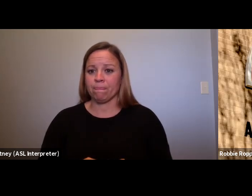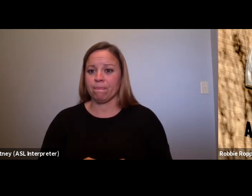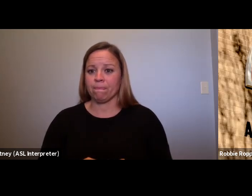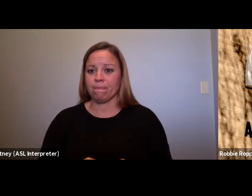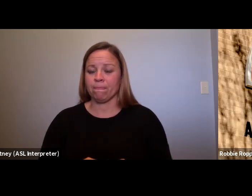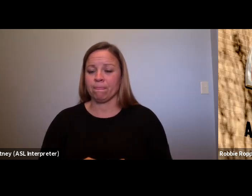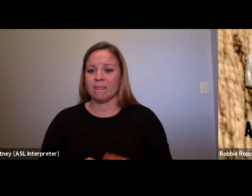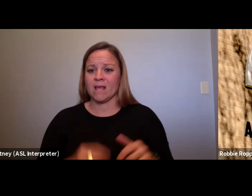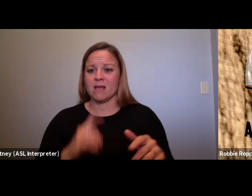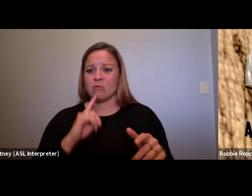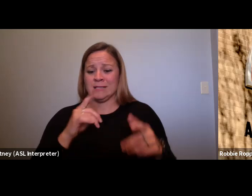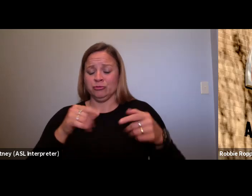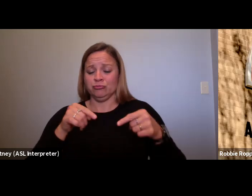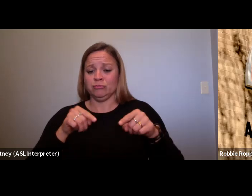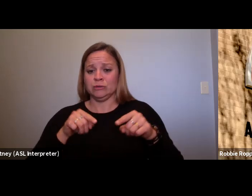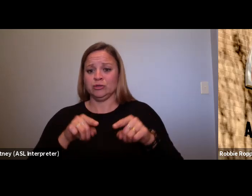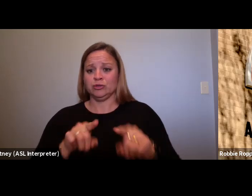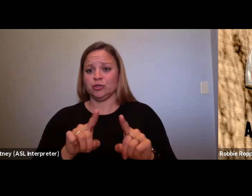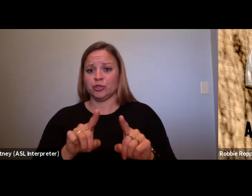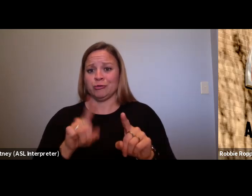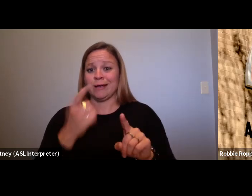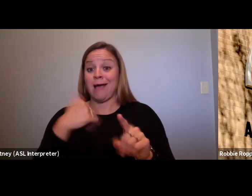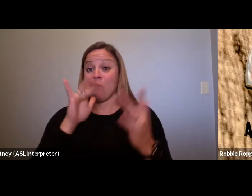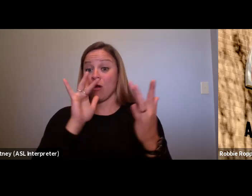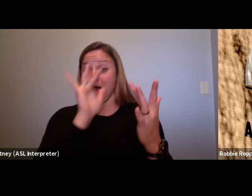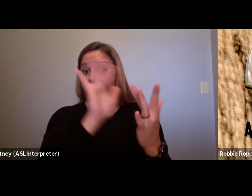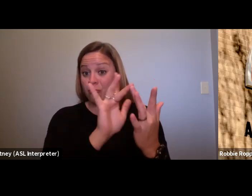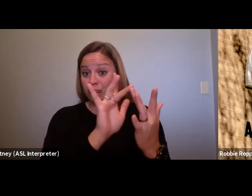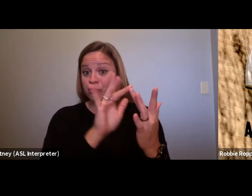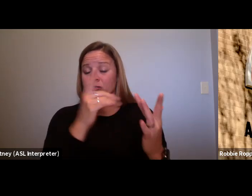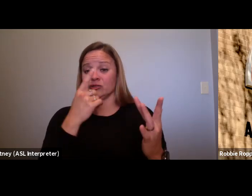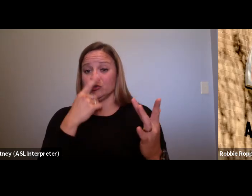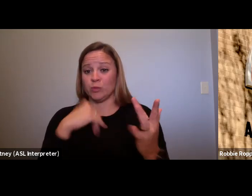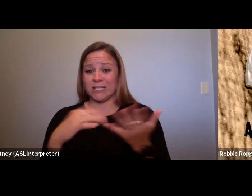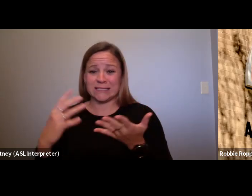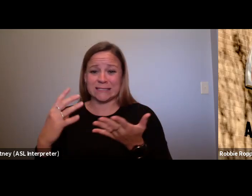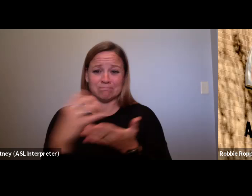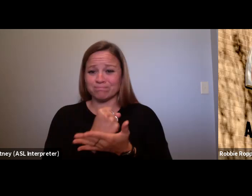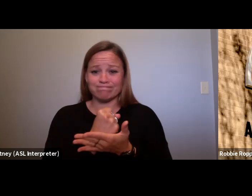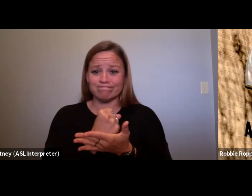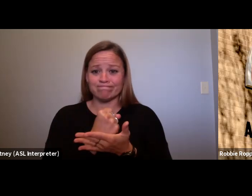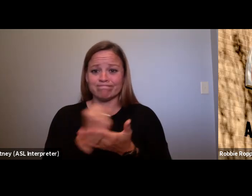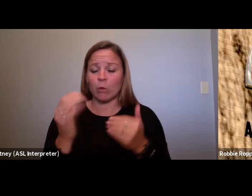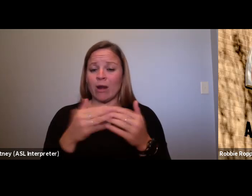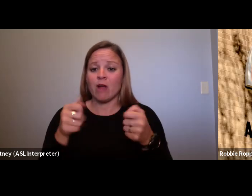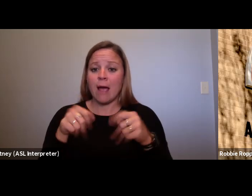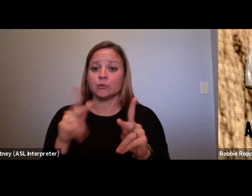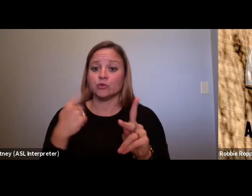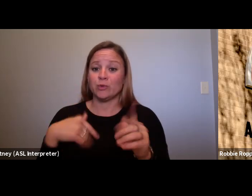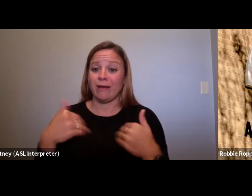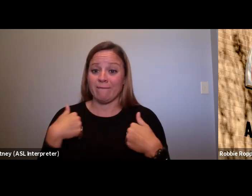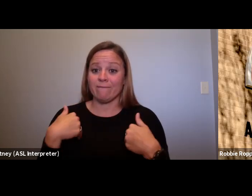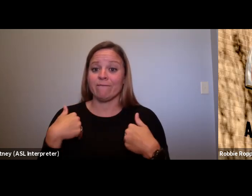you know, just during the course of doing our outreach, we just take advantage of whatever opportunities we